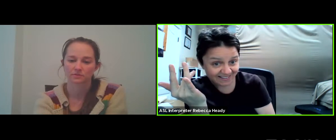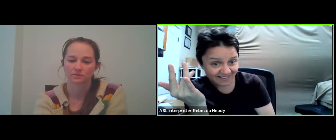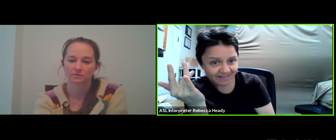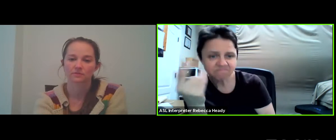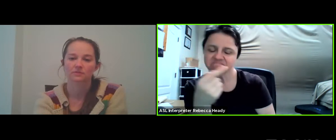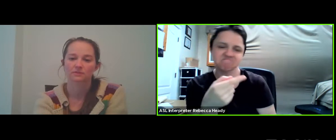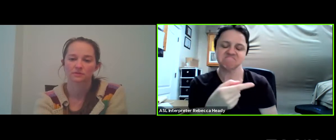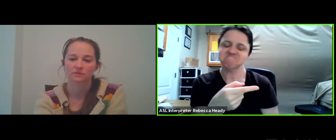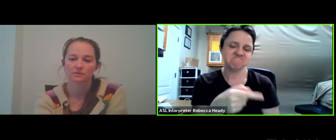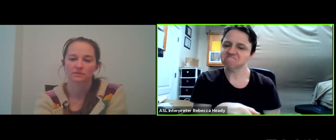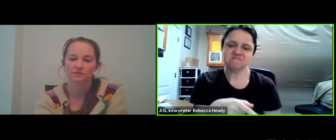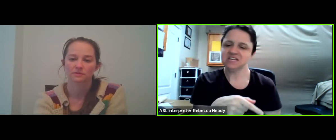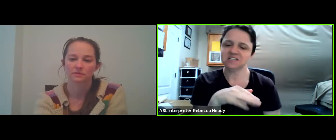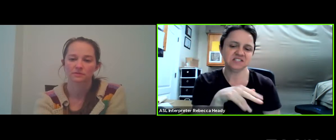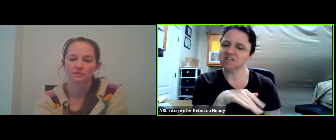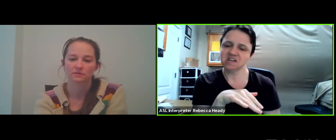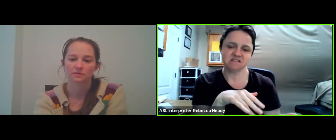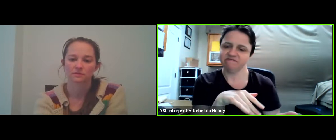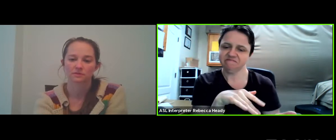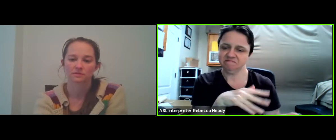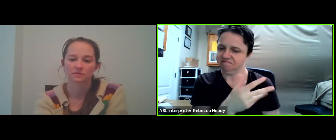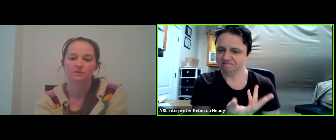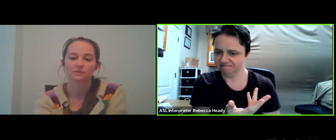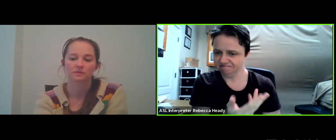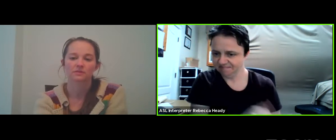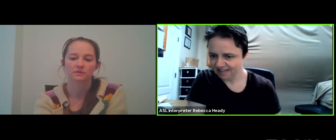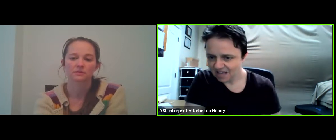Why? He didn't study.